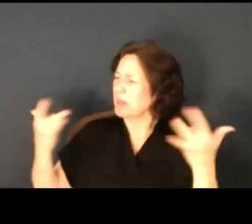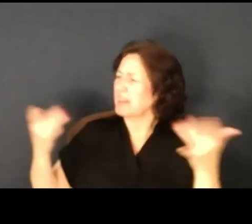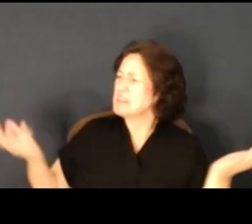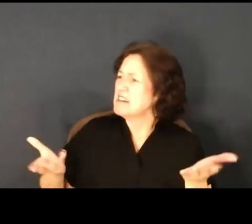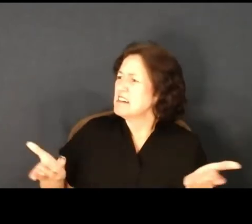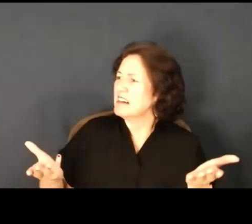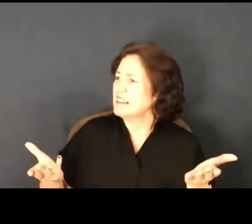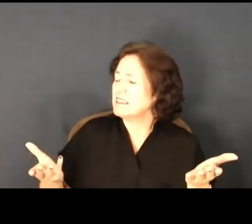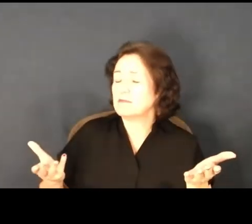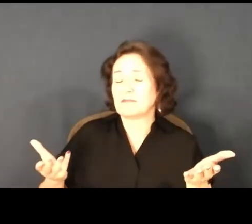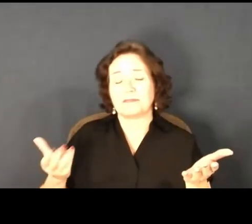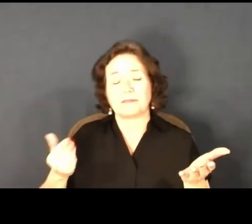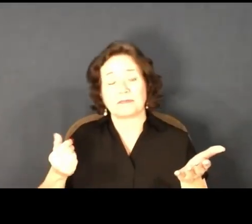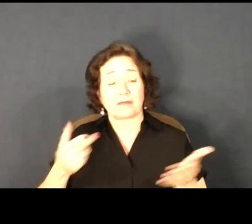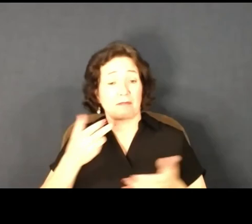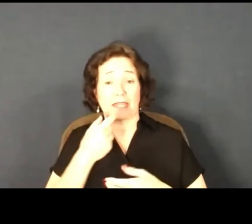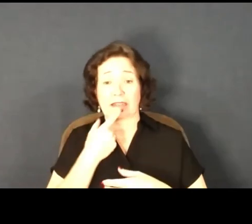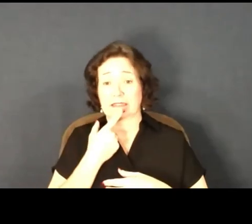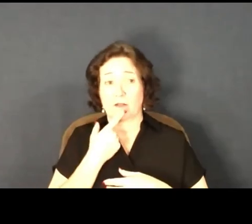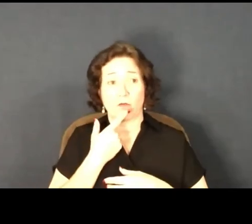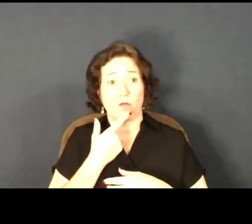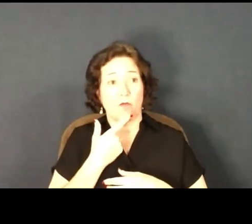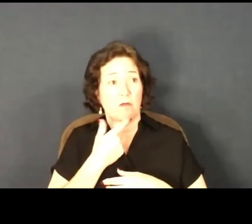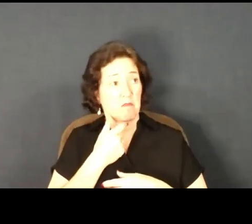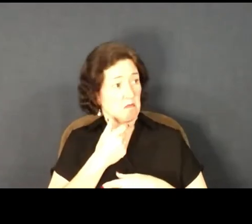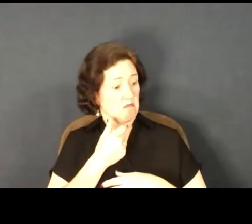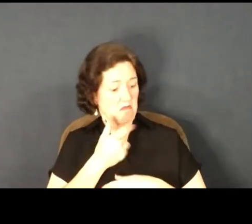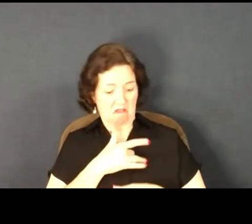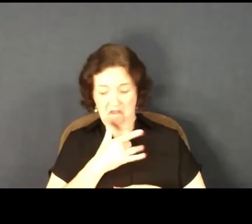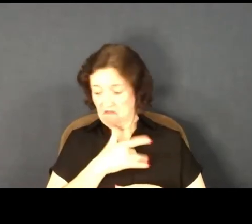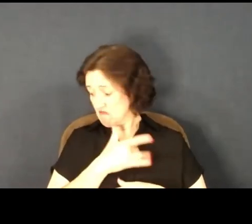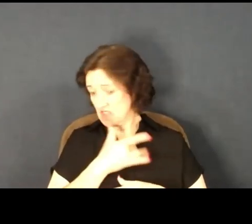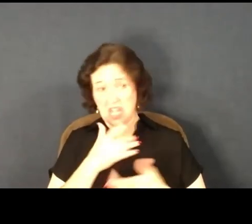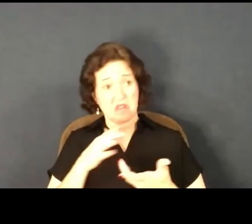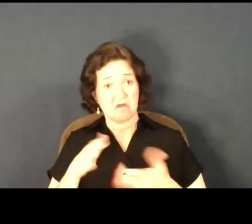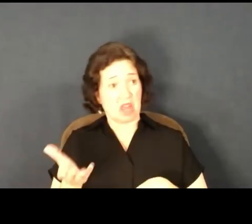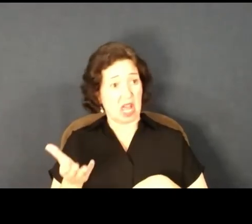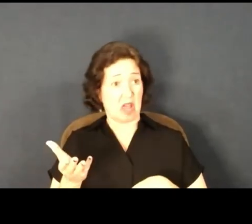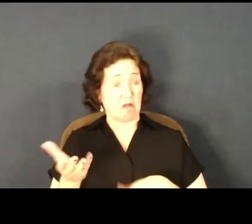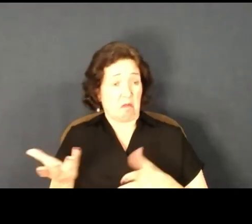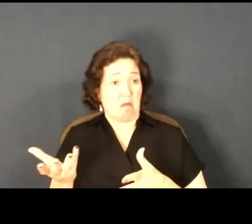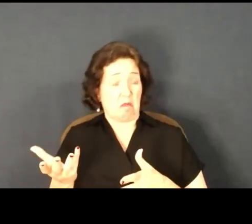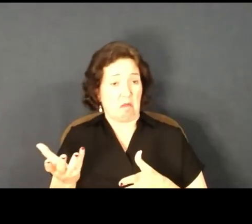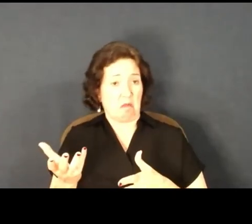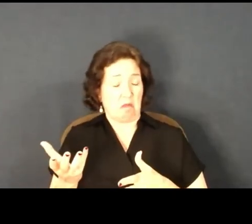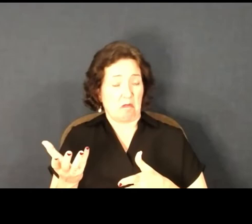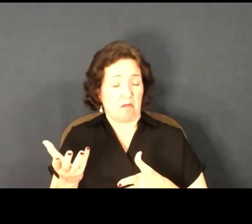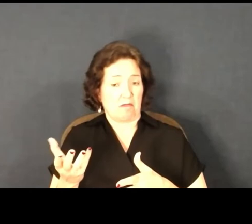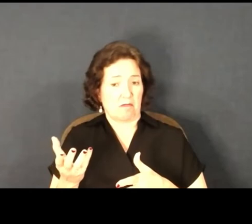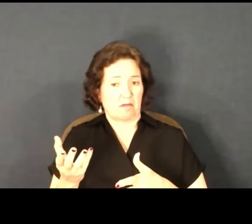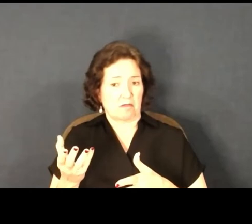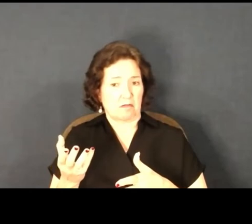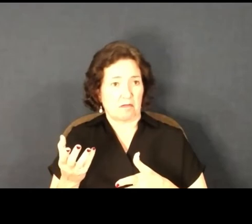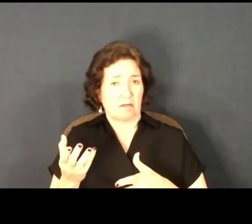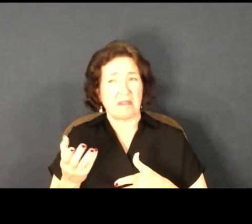here? He said, I don't feel dead. No me siento muerto. She said, you